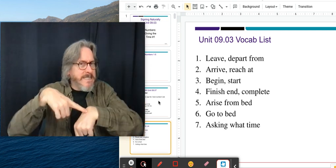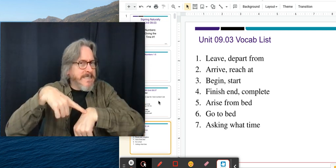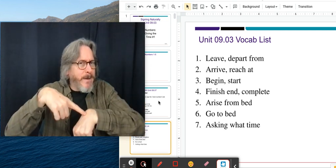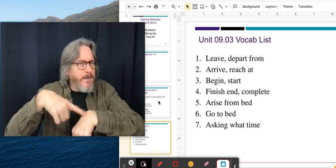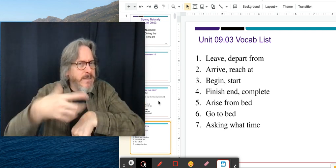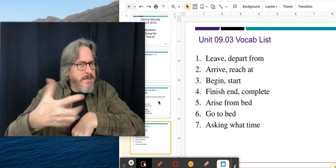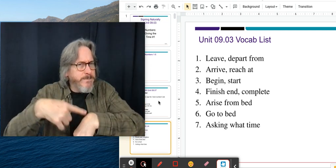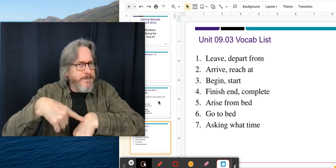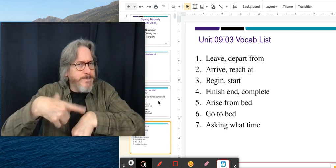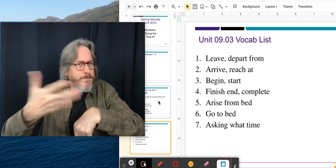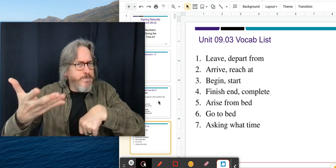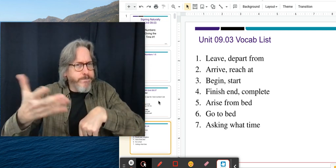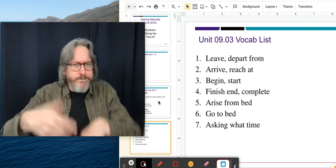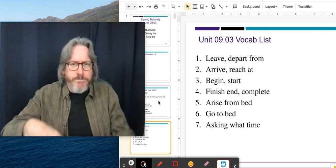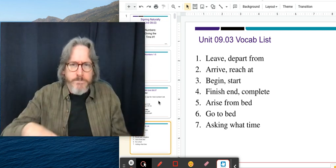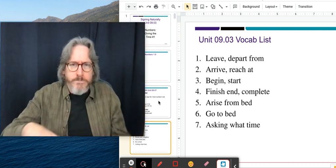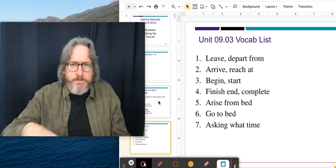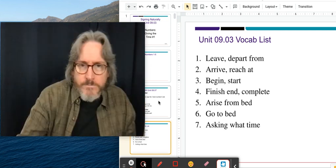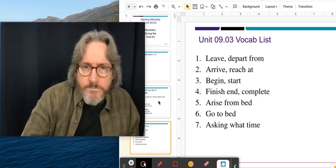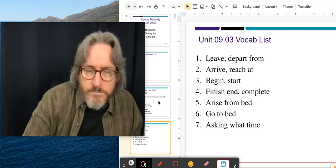So,